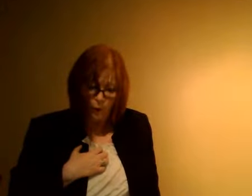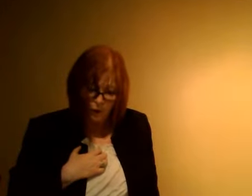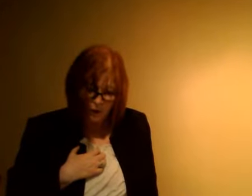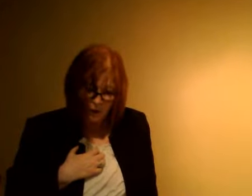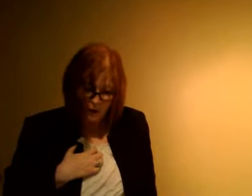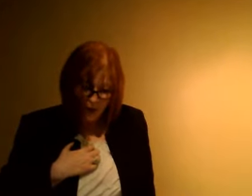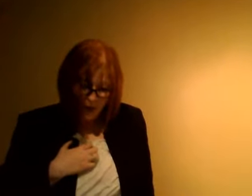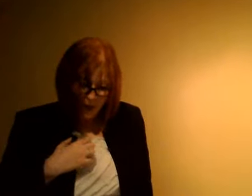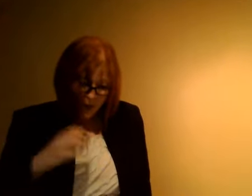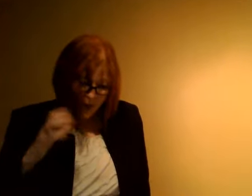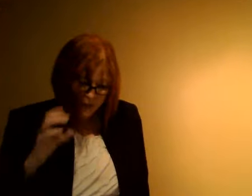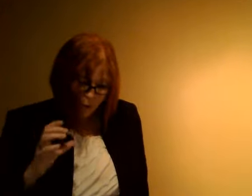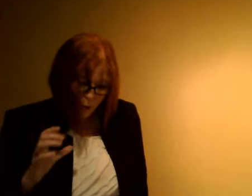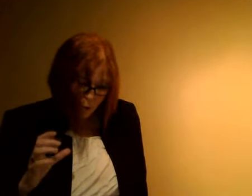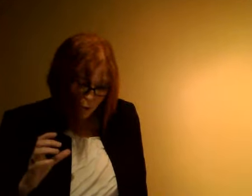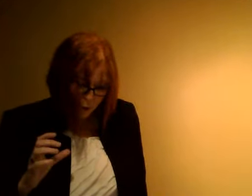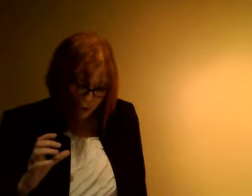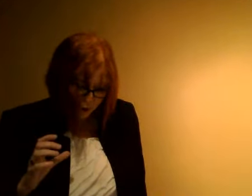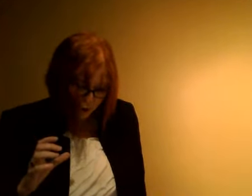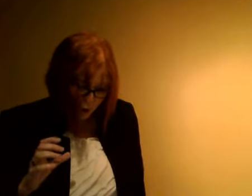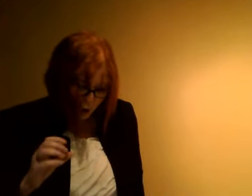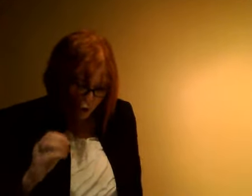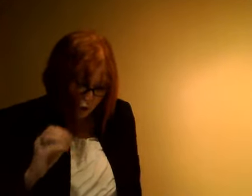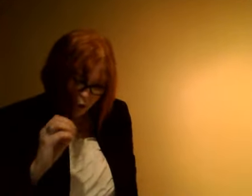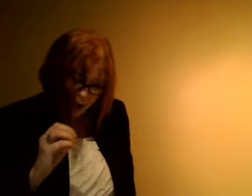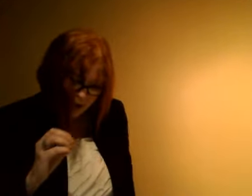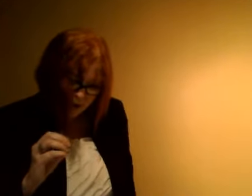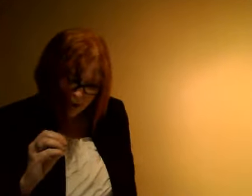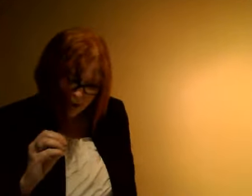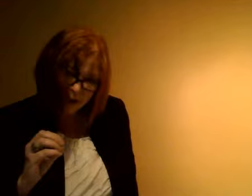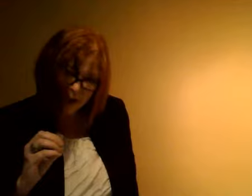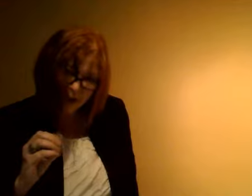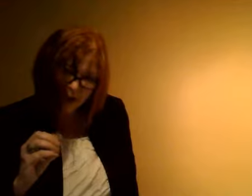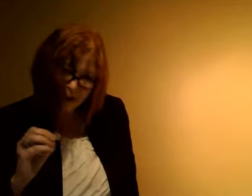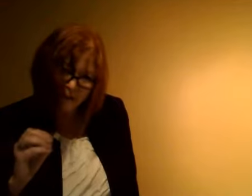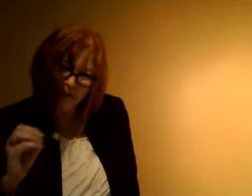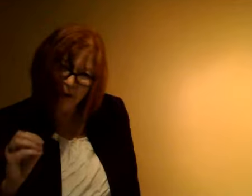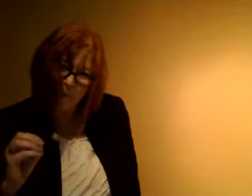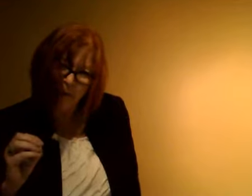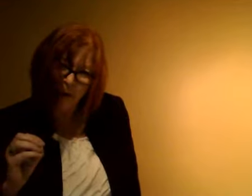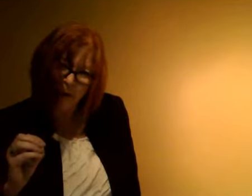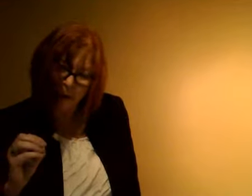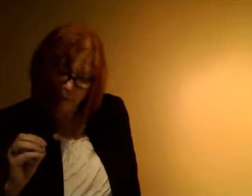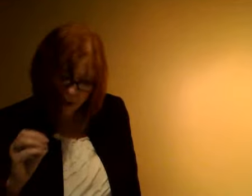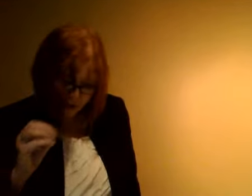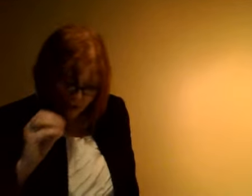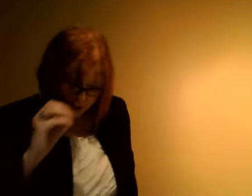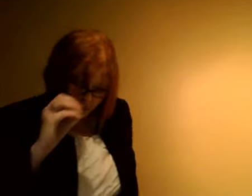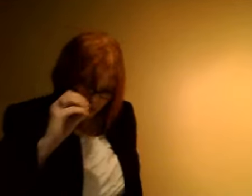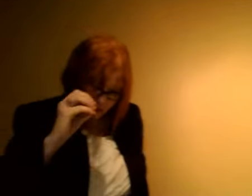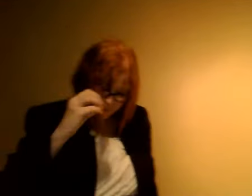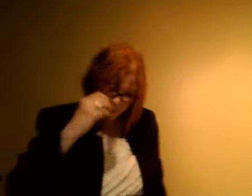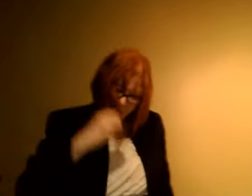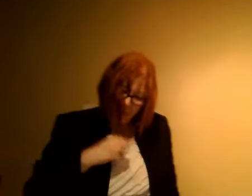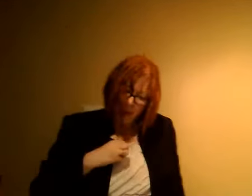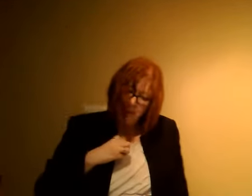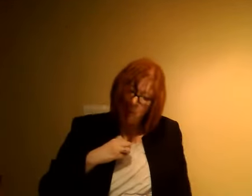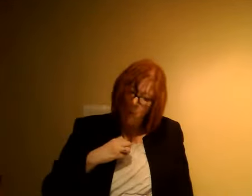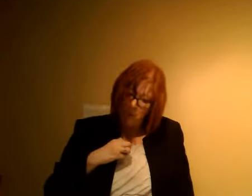worse, and no longer try to understand and fix a problem from a biased point